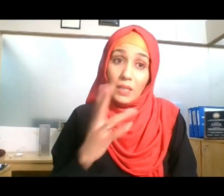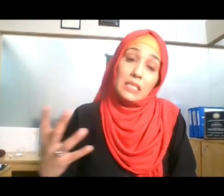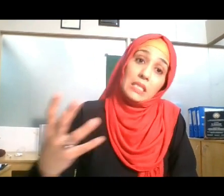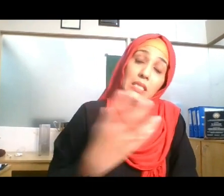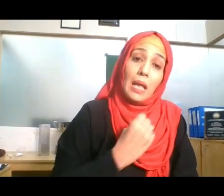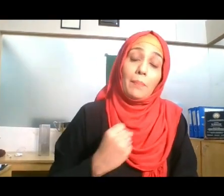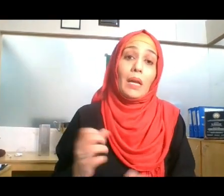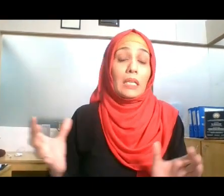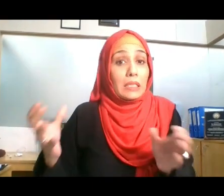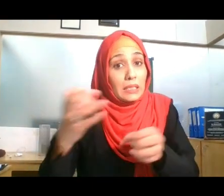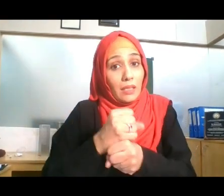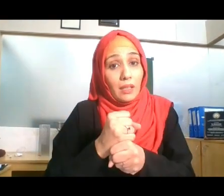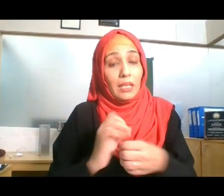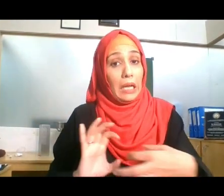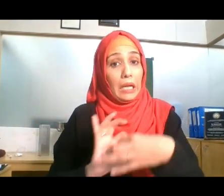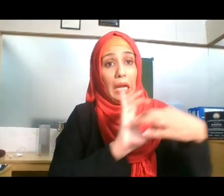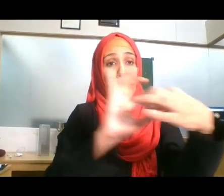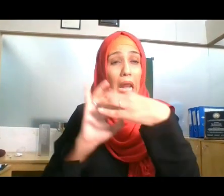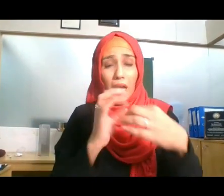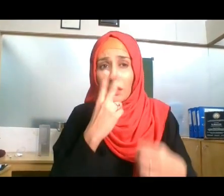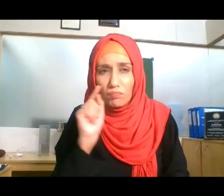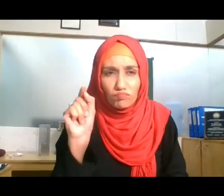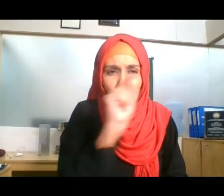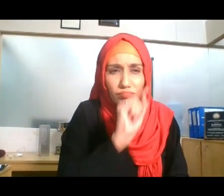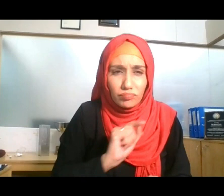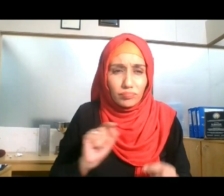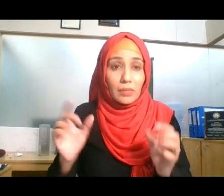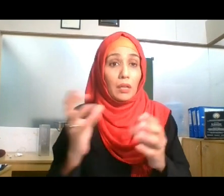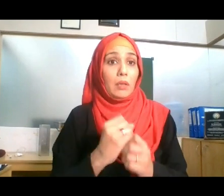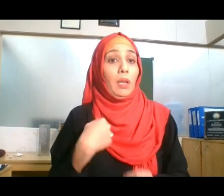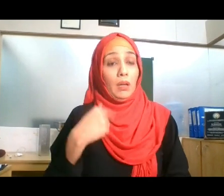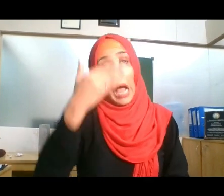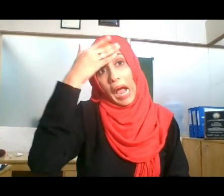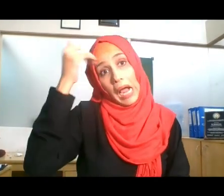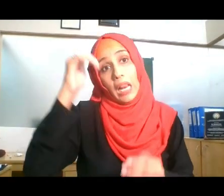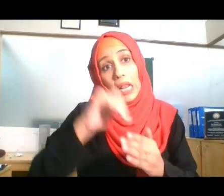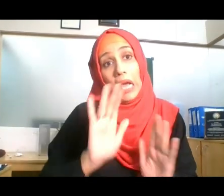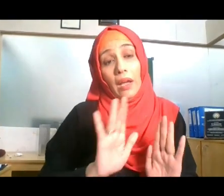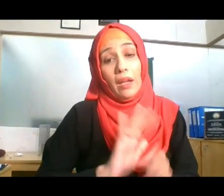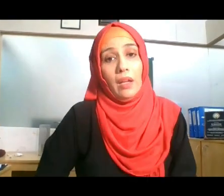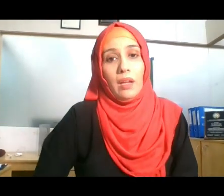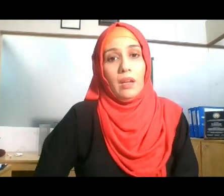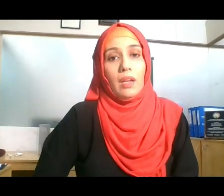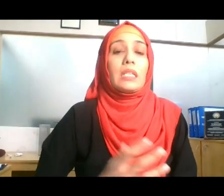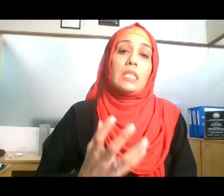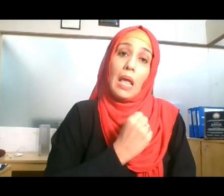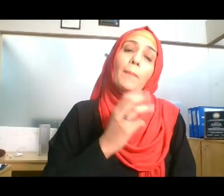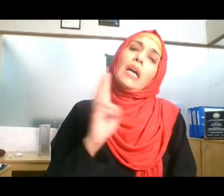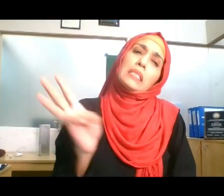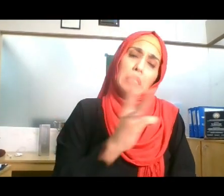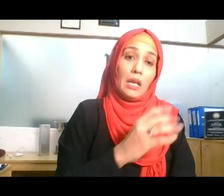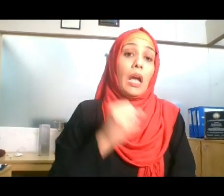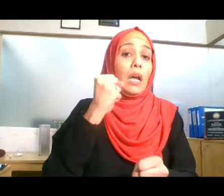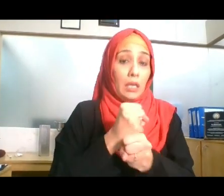together, connect the dots, and really create a possibility where all means all. And the government